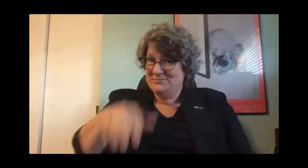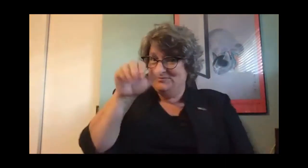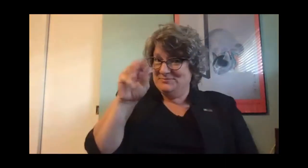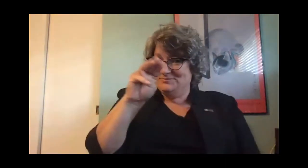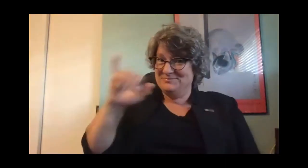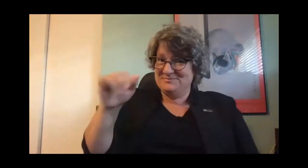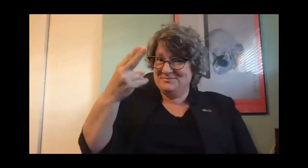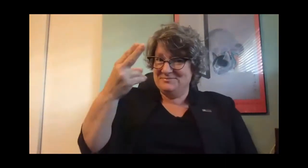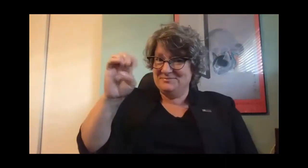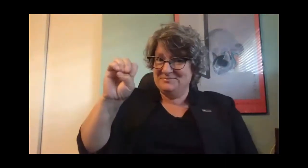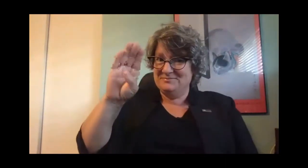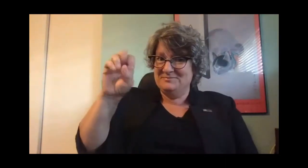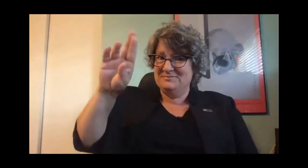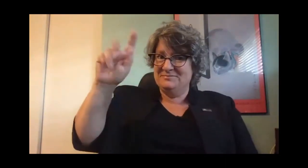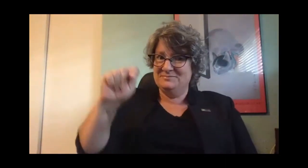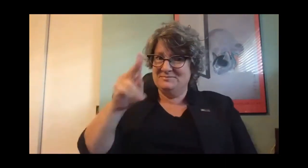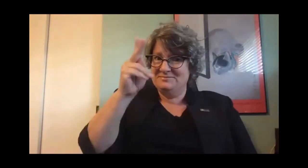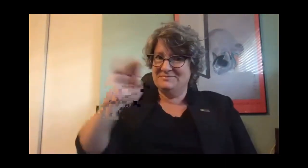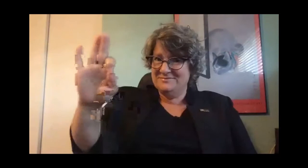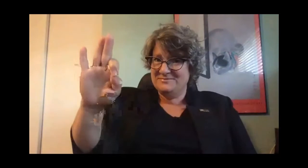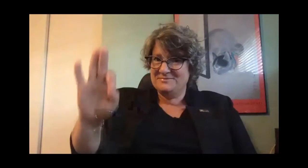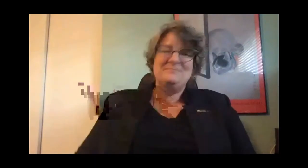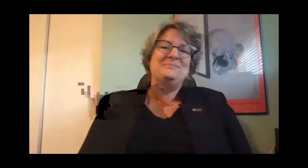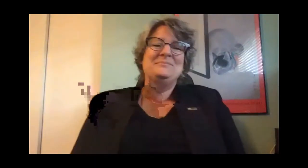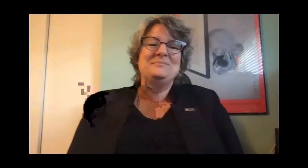me, Amy Knopf.